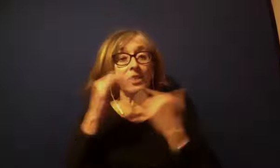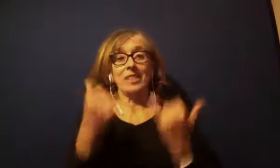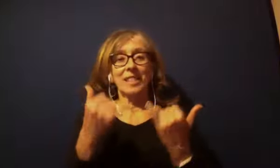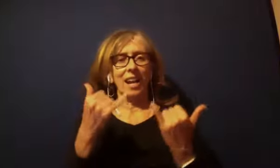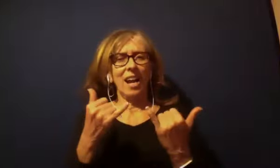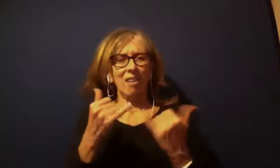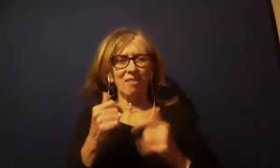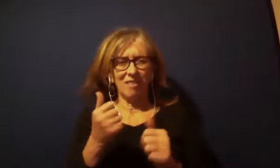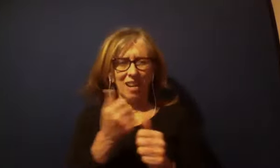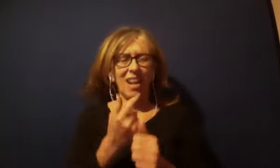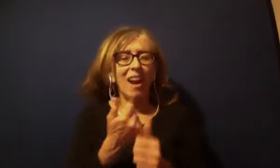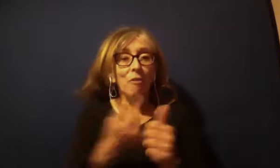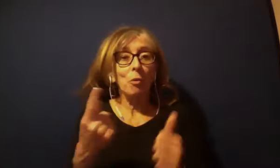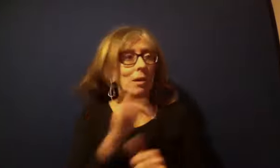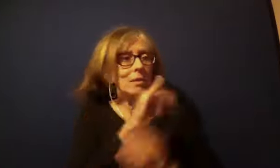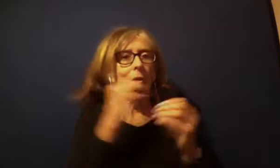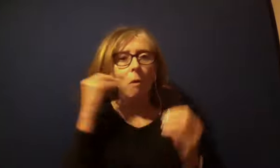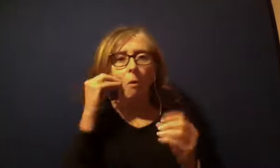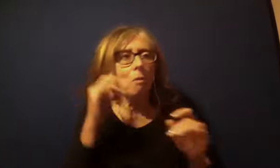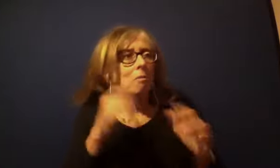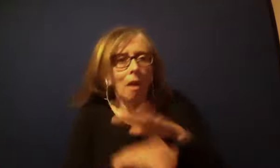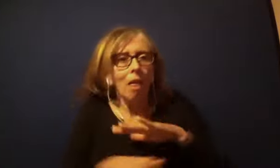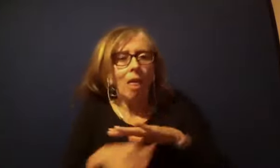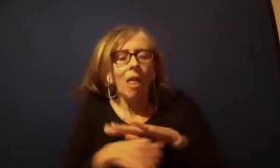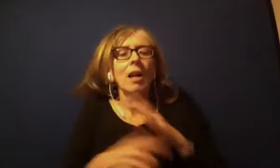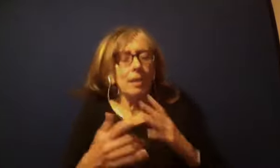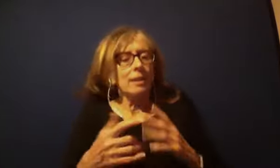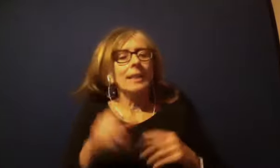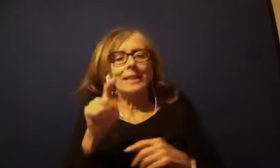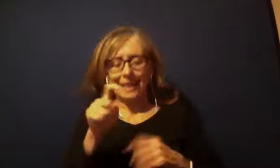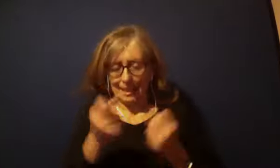felt myself go downhill. And it's sponsorship that